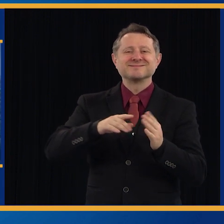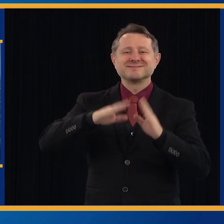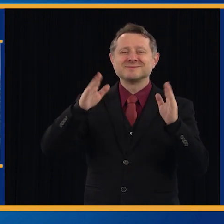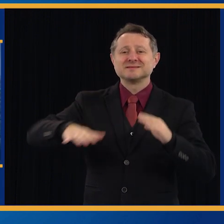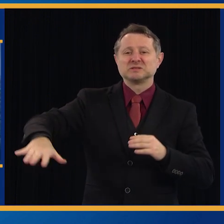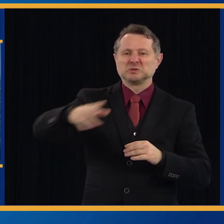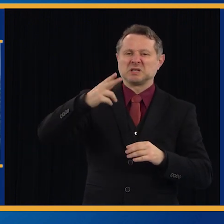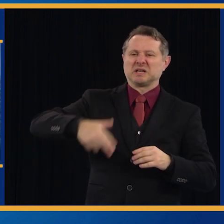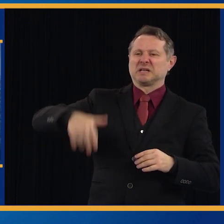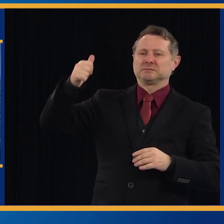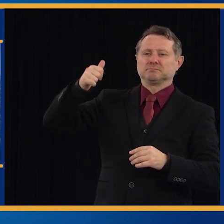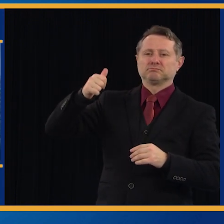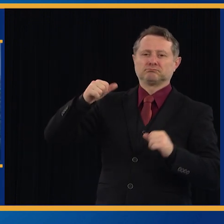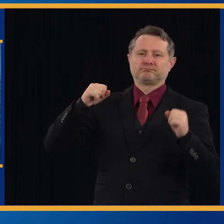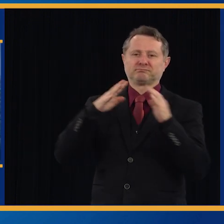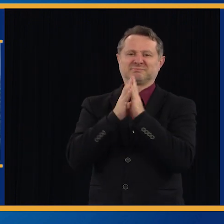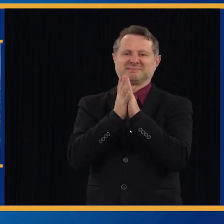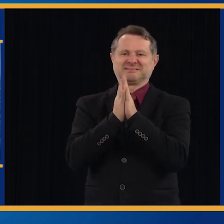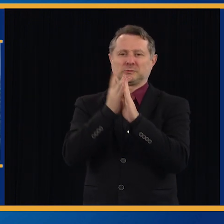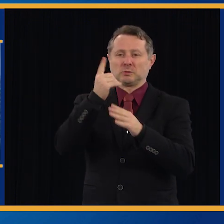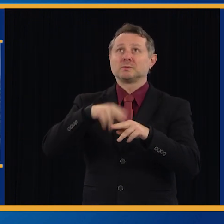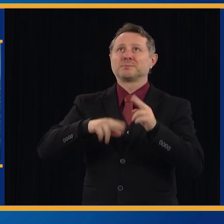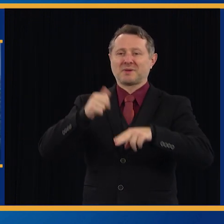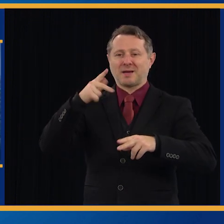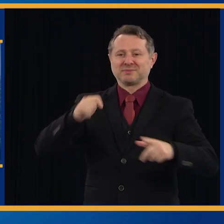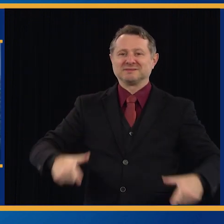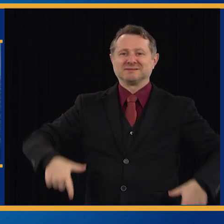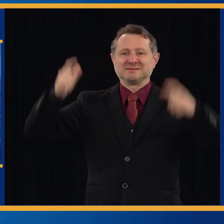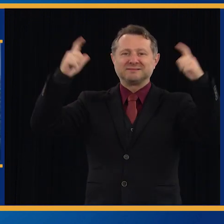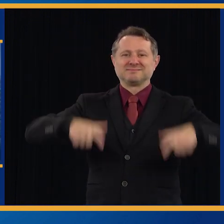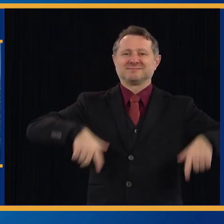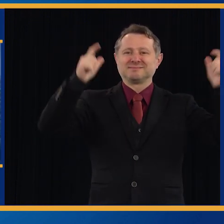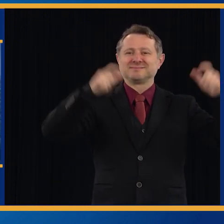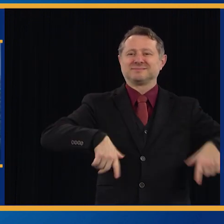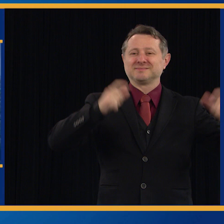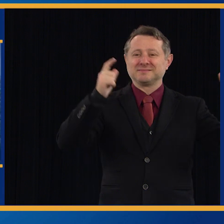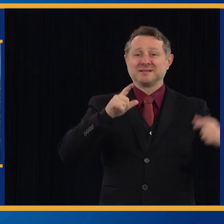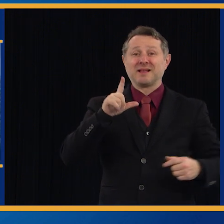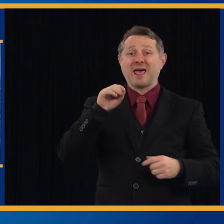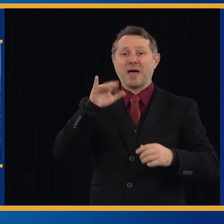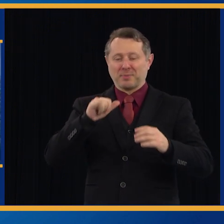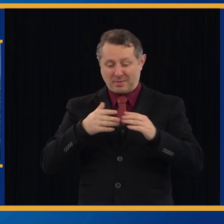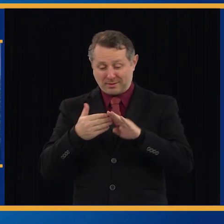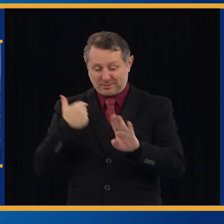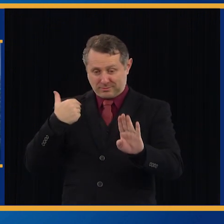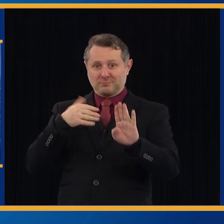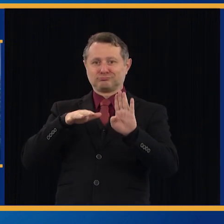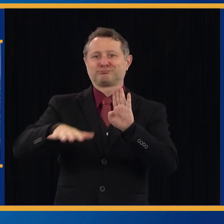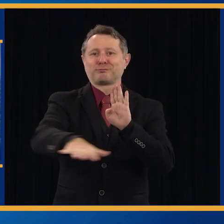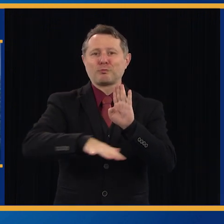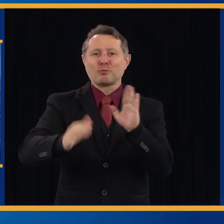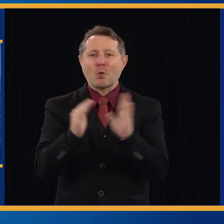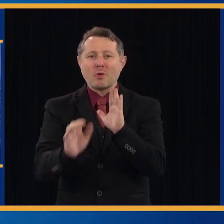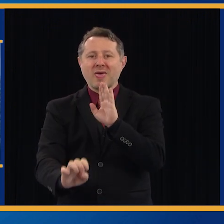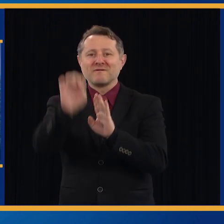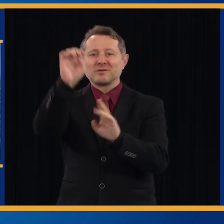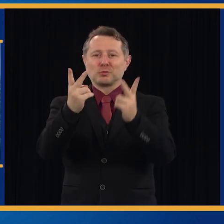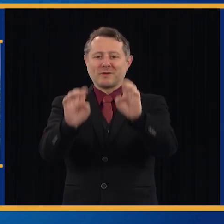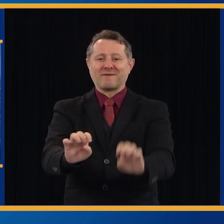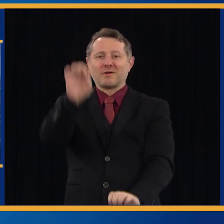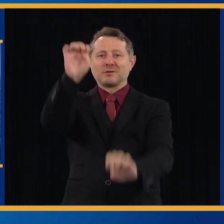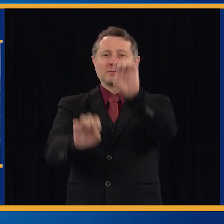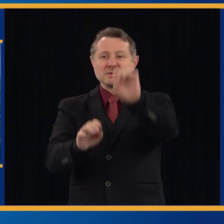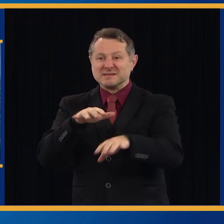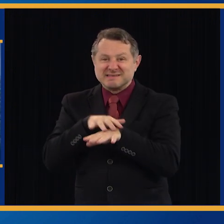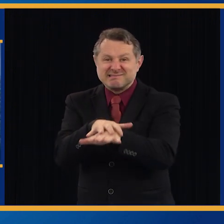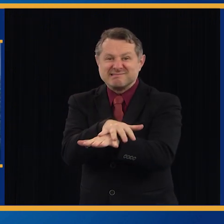place, many people in the small lobby, many people in an elevator, many people in hallways, a higher number